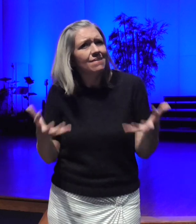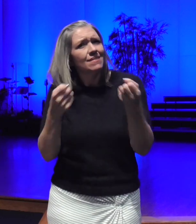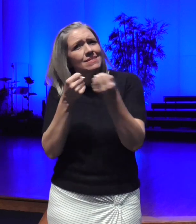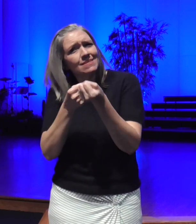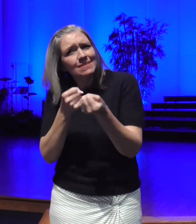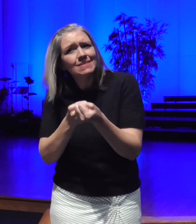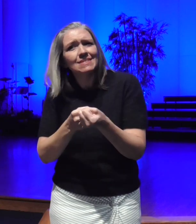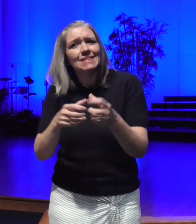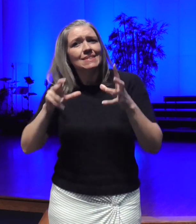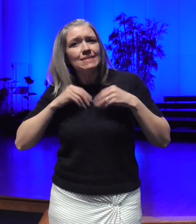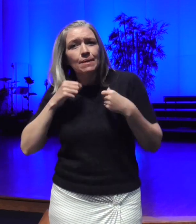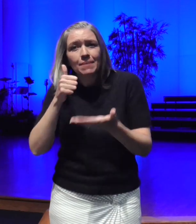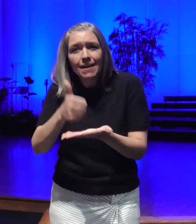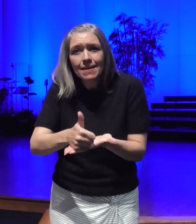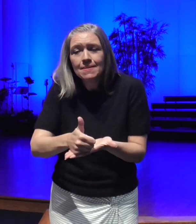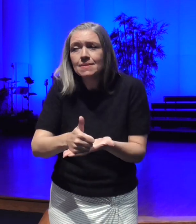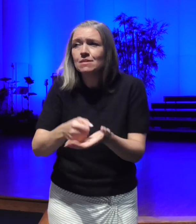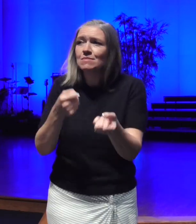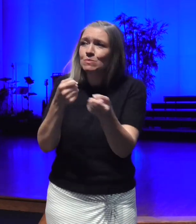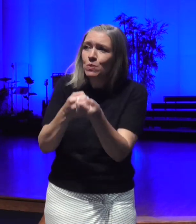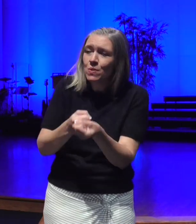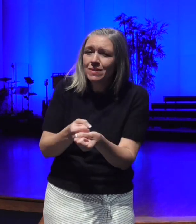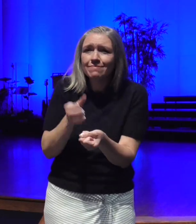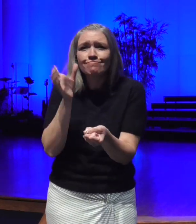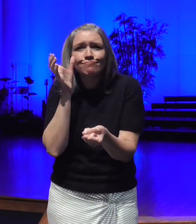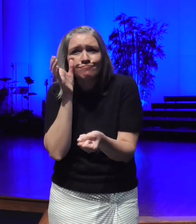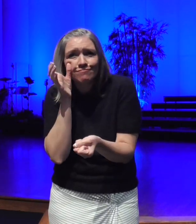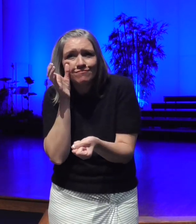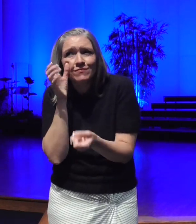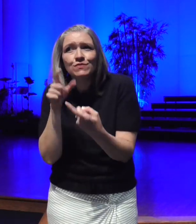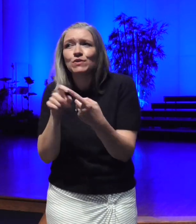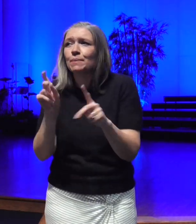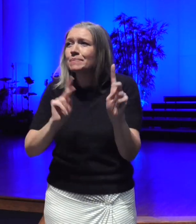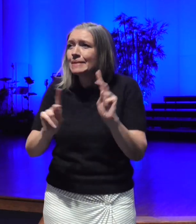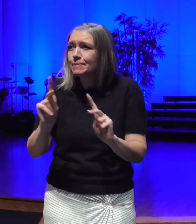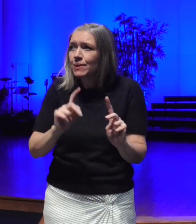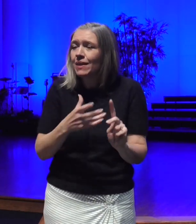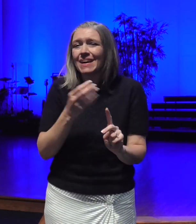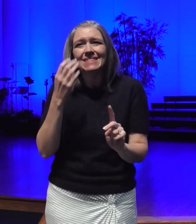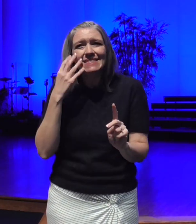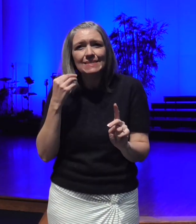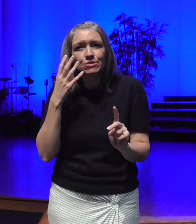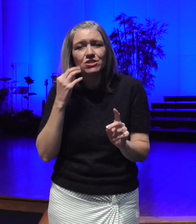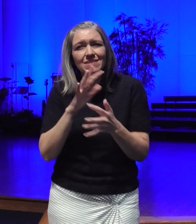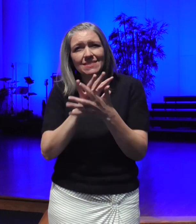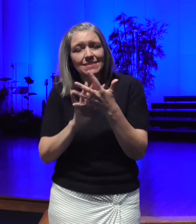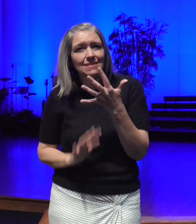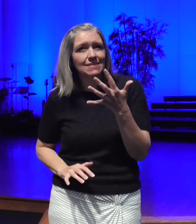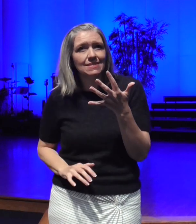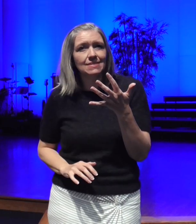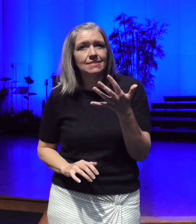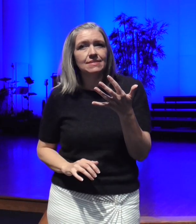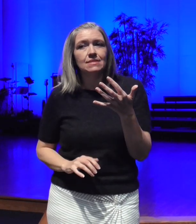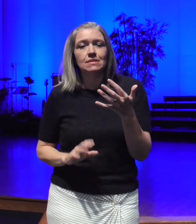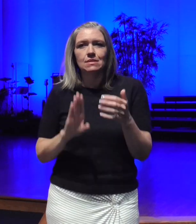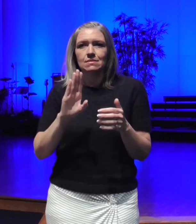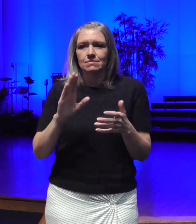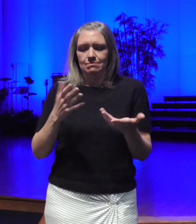supported, seen, and heard by people and experiences, being